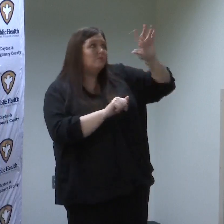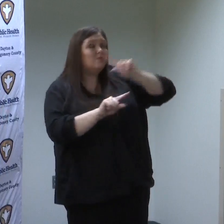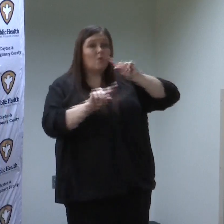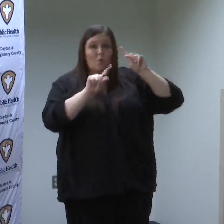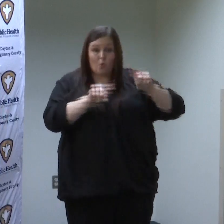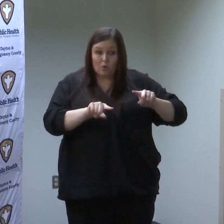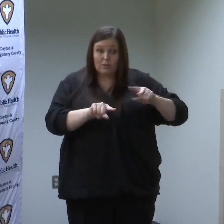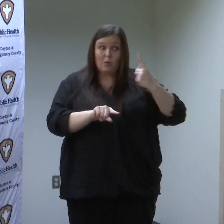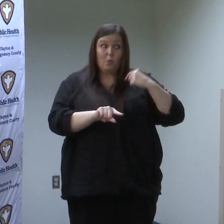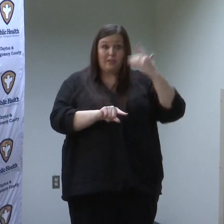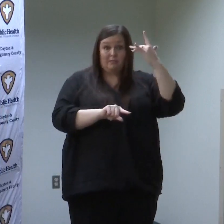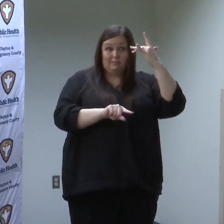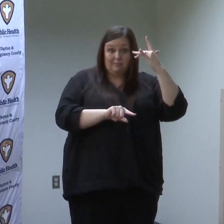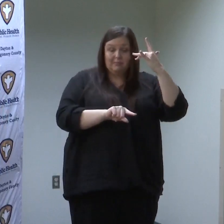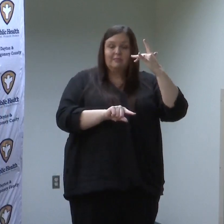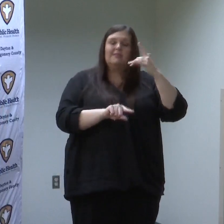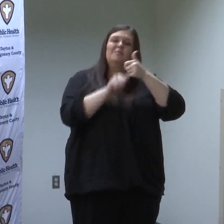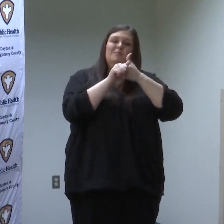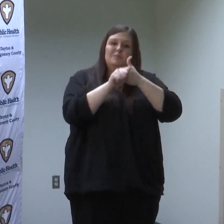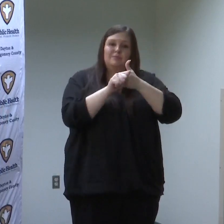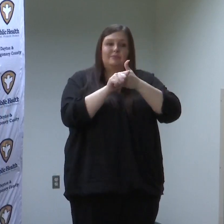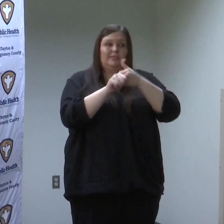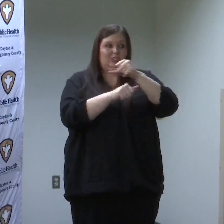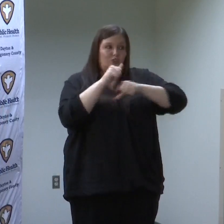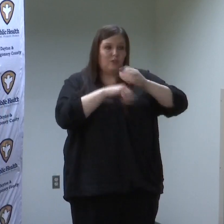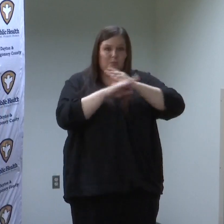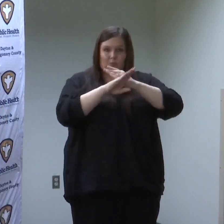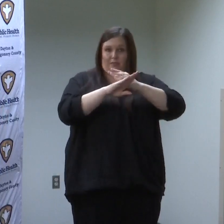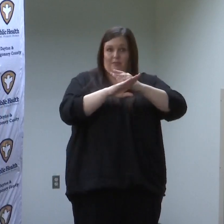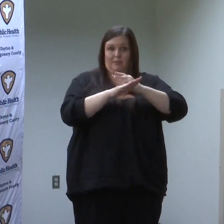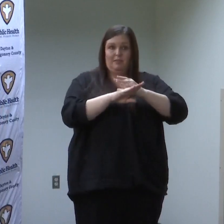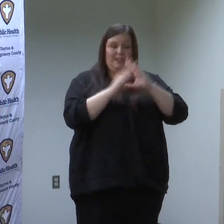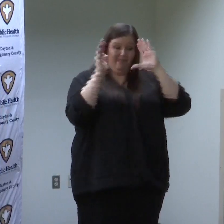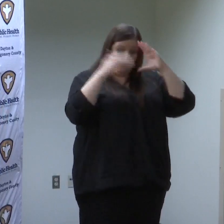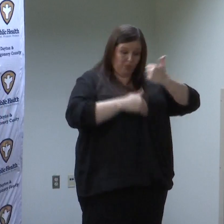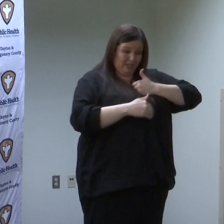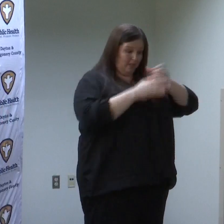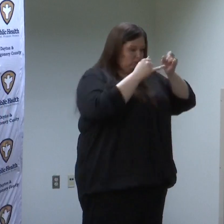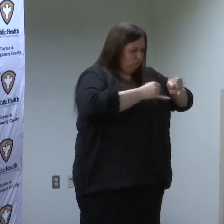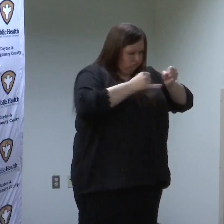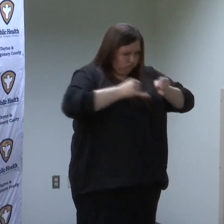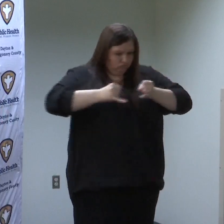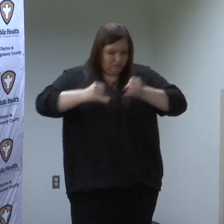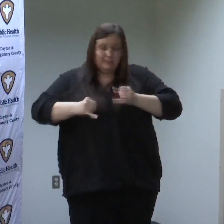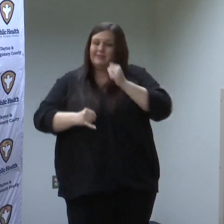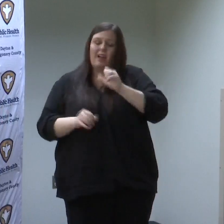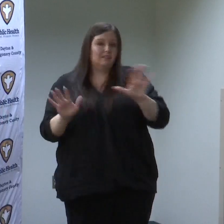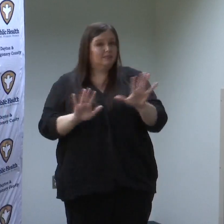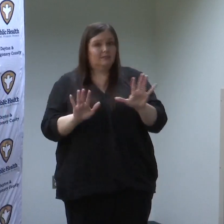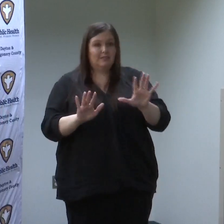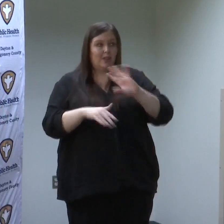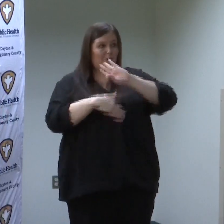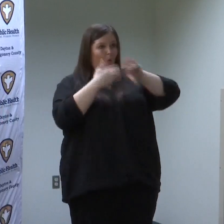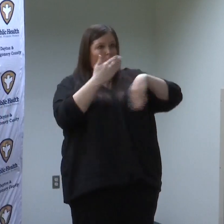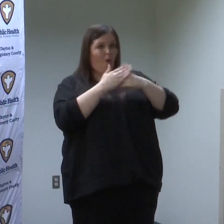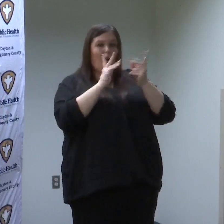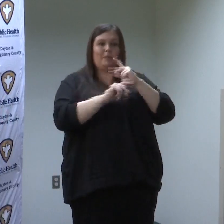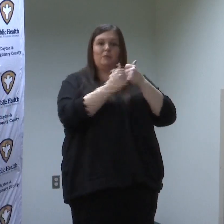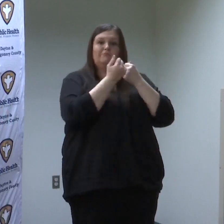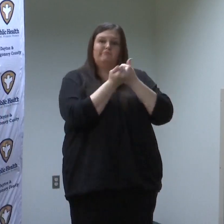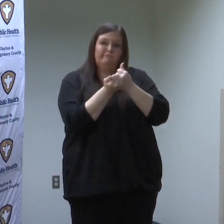to protect each other. This is not about individuals. This is about protecting the greater good, all of us helping each